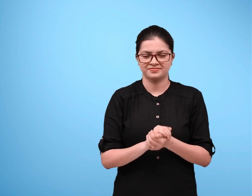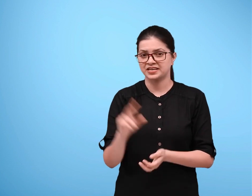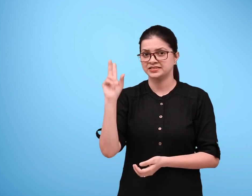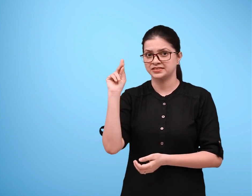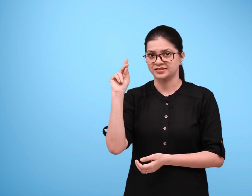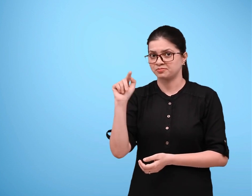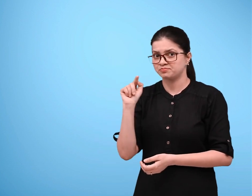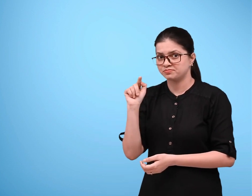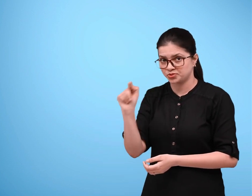2.